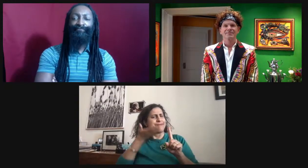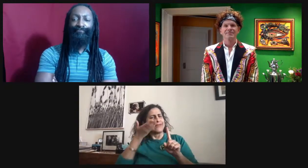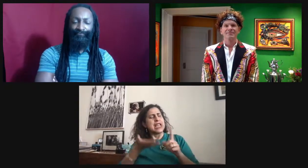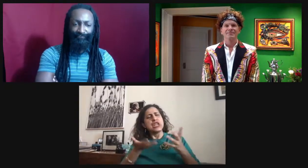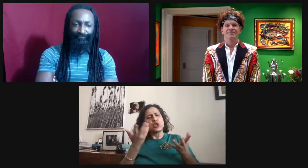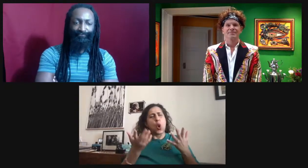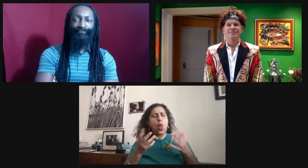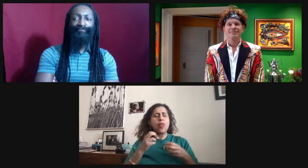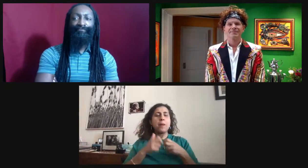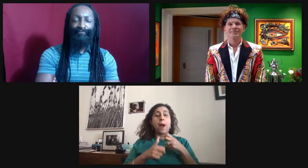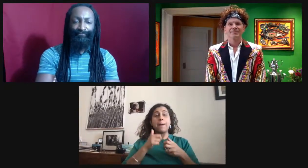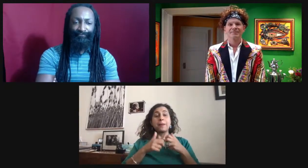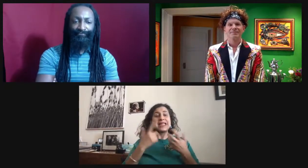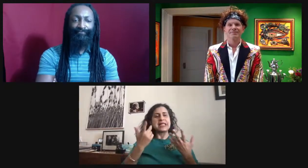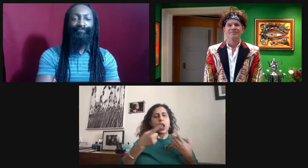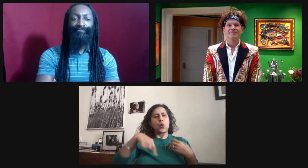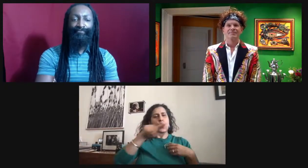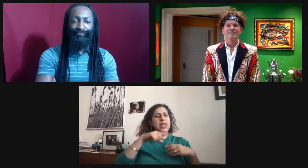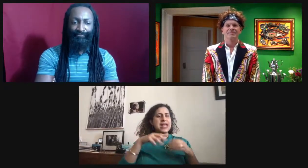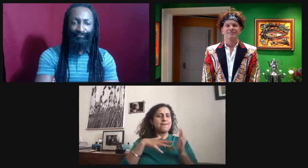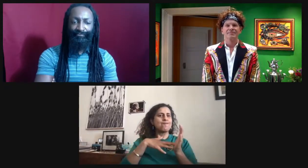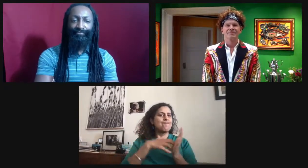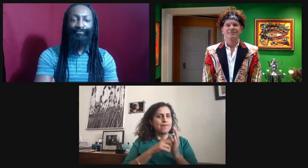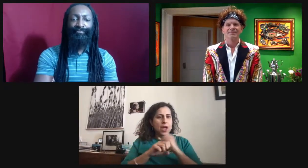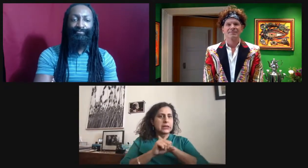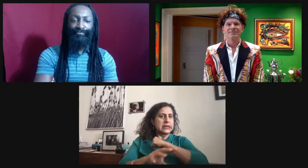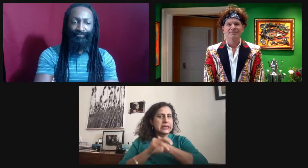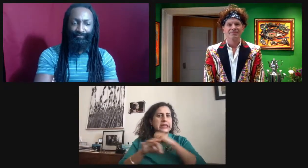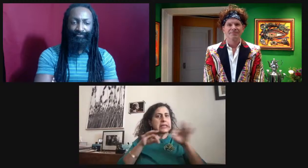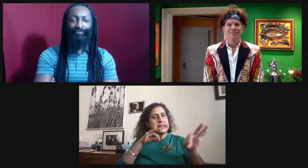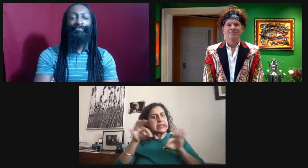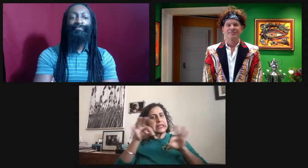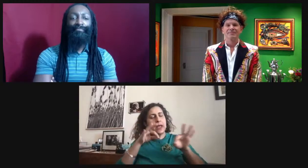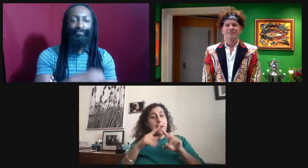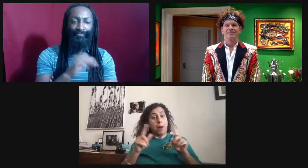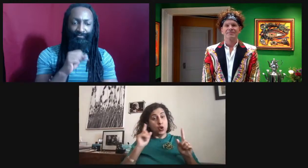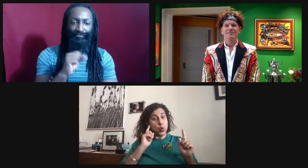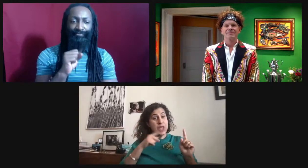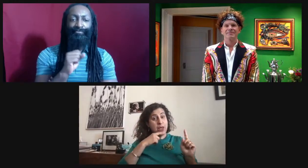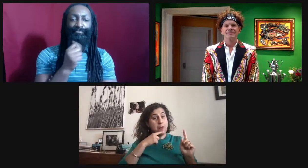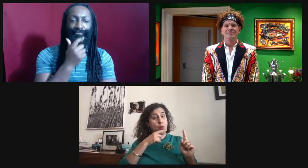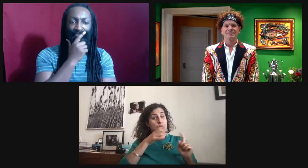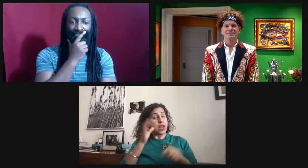Everyone knows who they are now, after death, but during life,